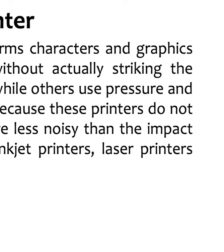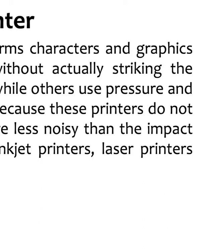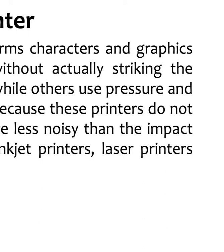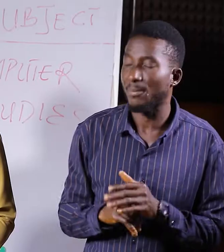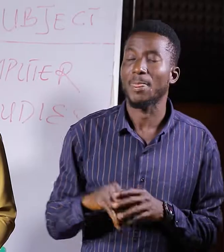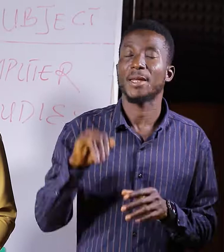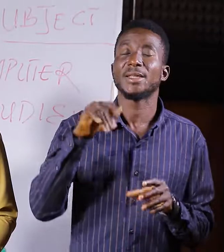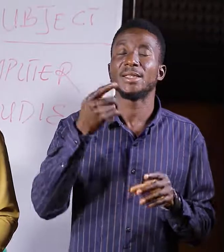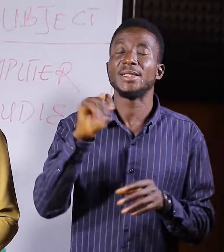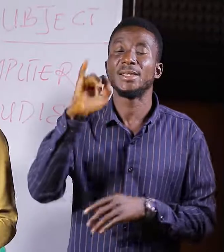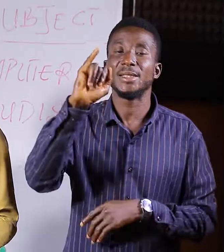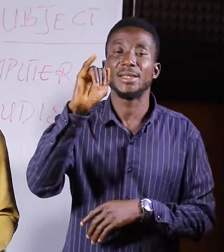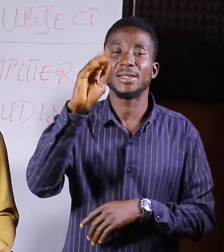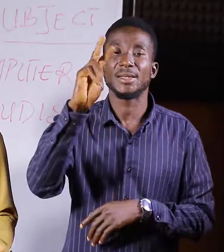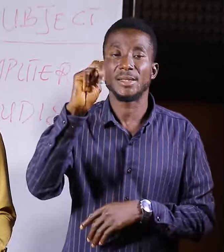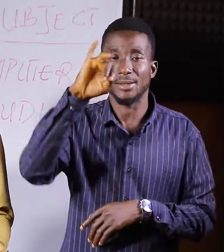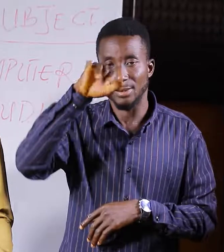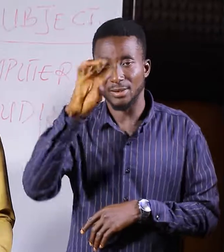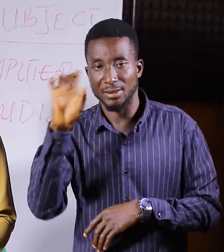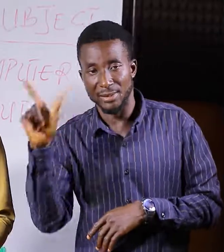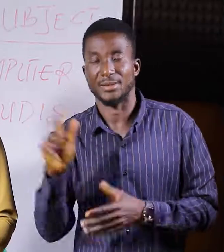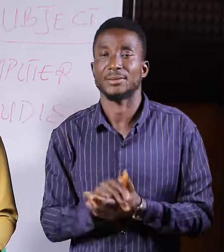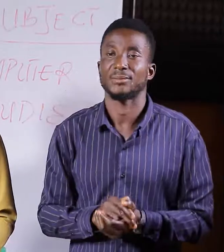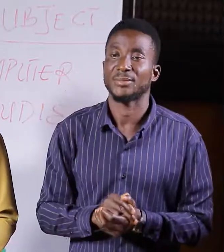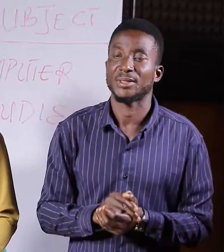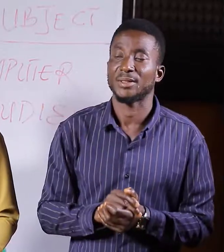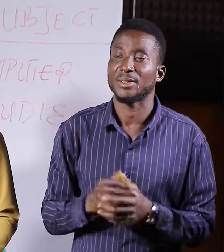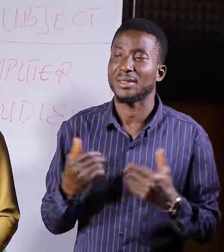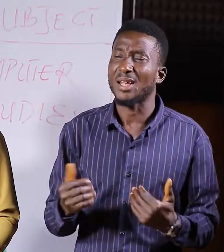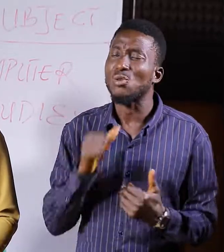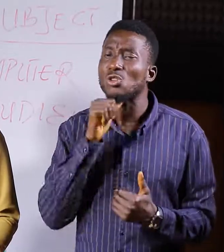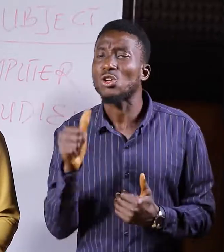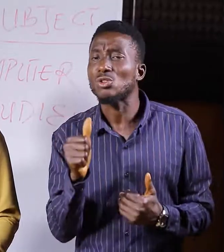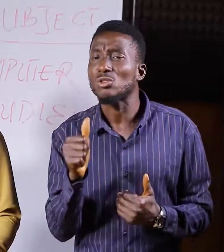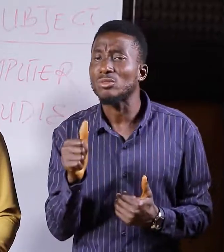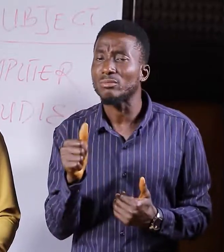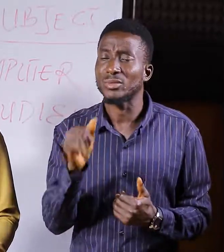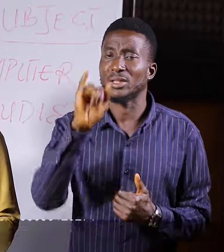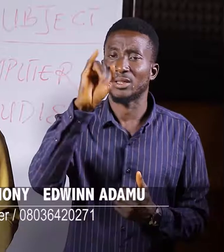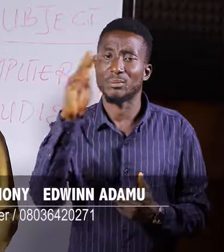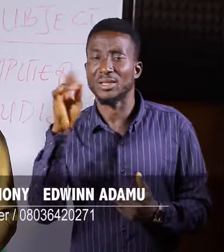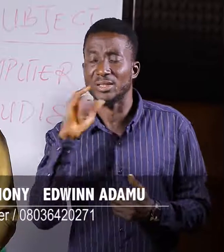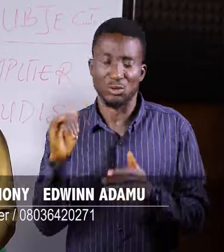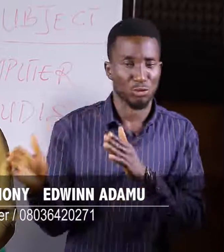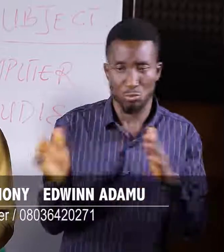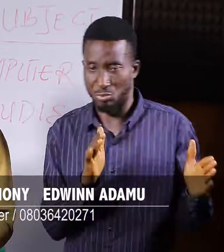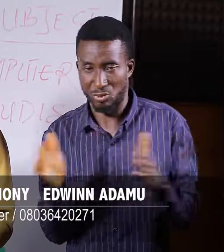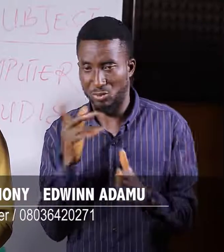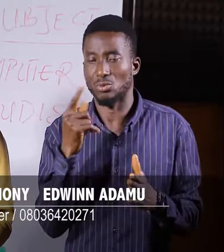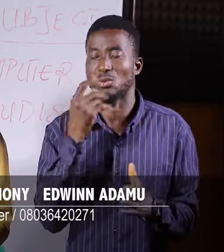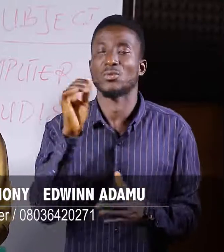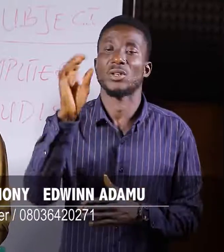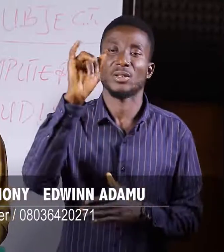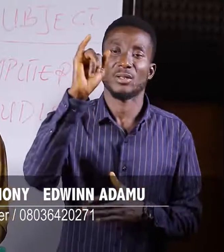printers. So the non-impact is just the opposite of the impact. Here we have a printer that does not actually